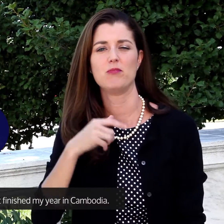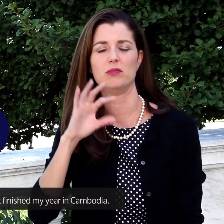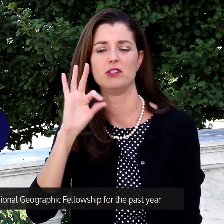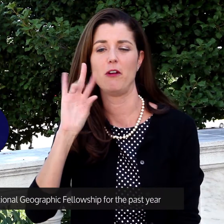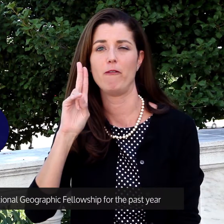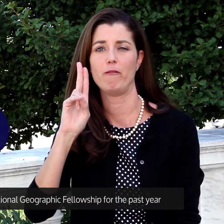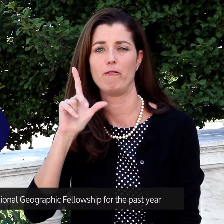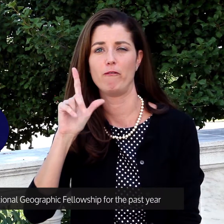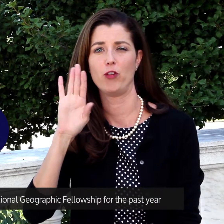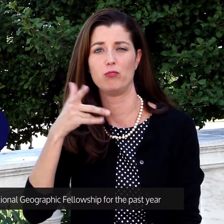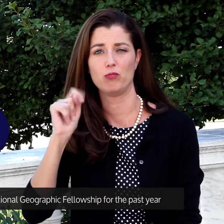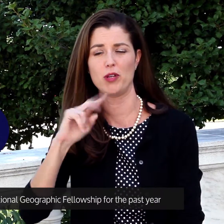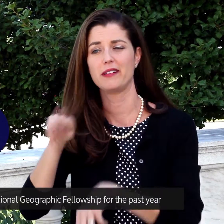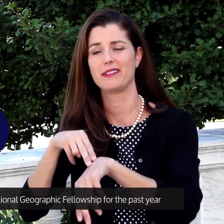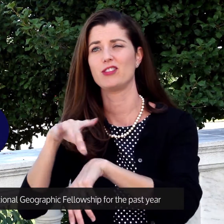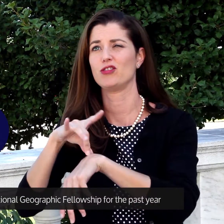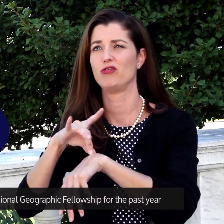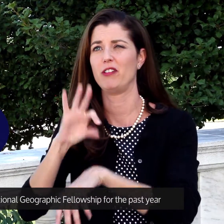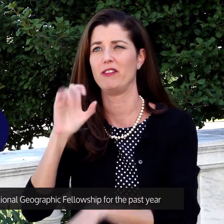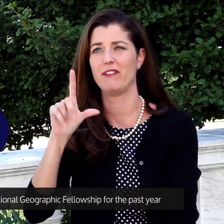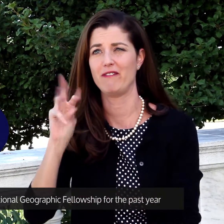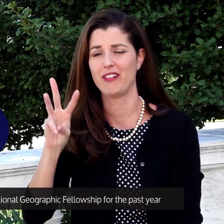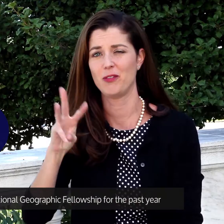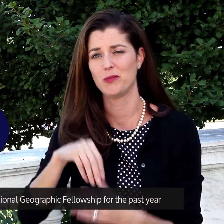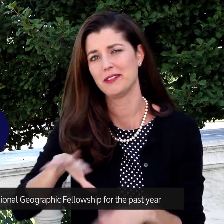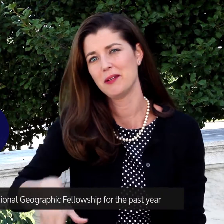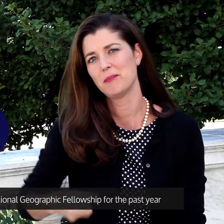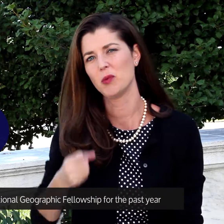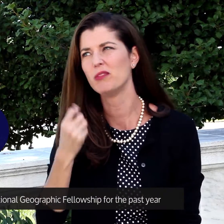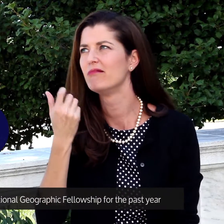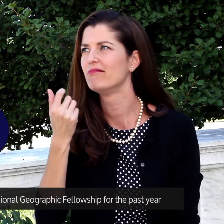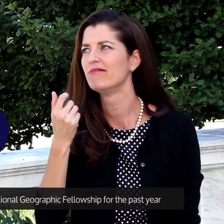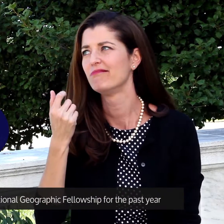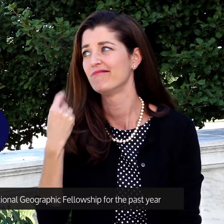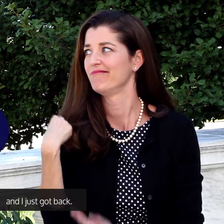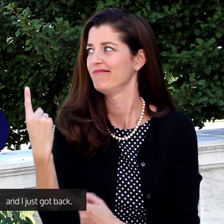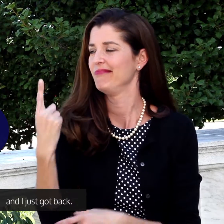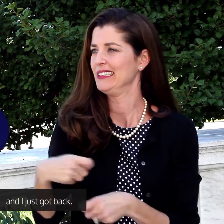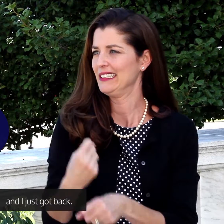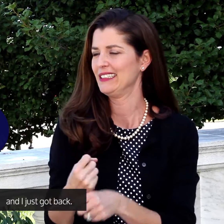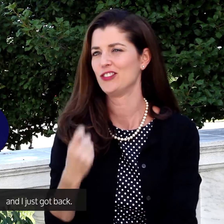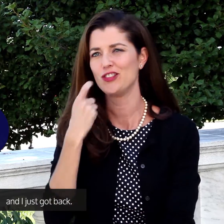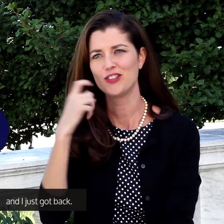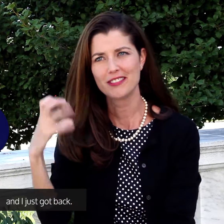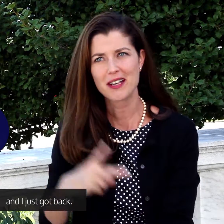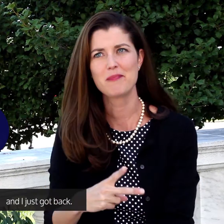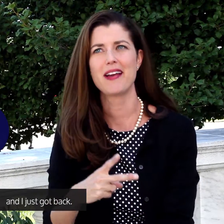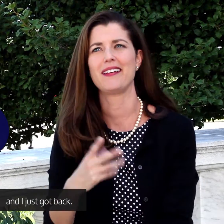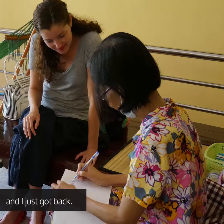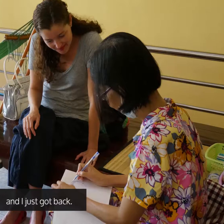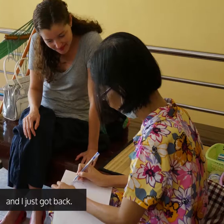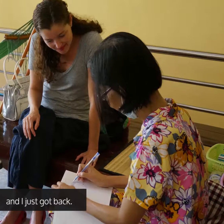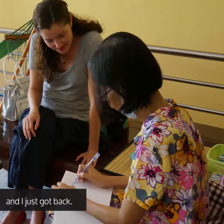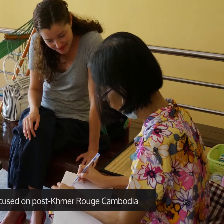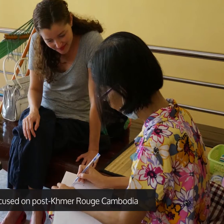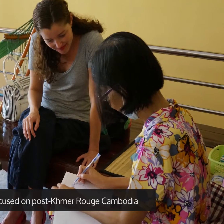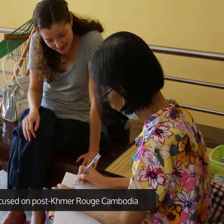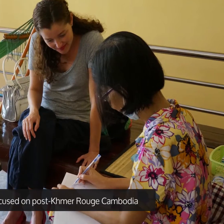I was on a Fulbright National Geographic Fellowship for the past year, and I just got back. So my